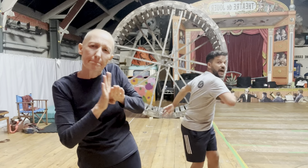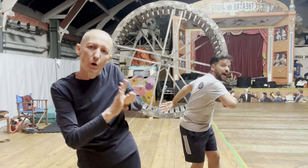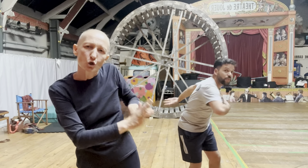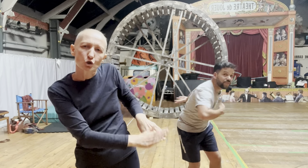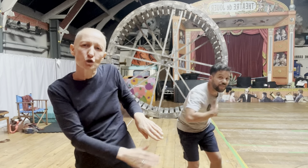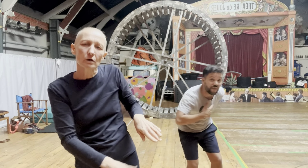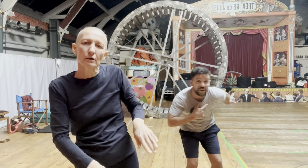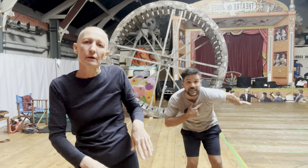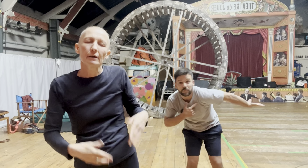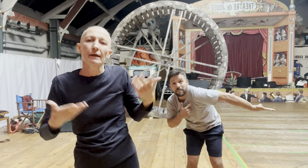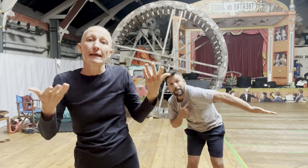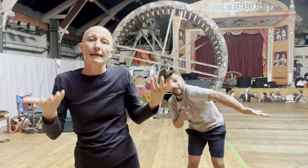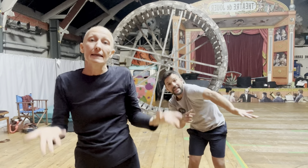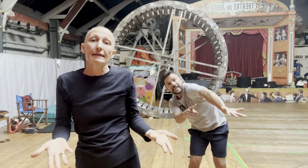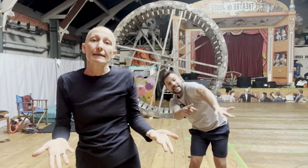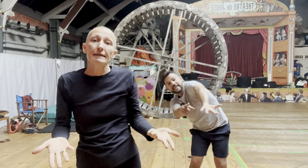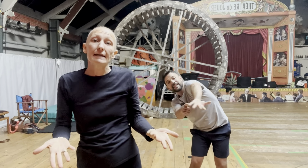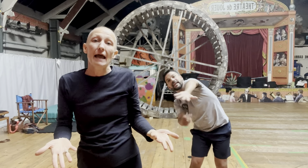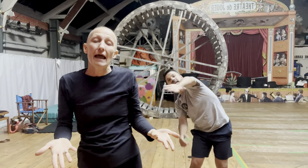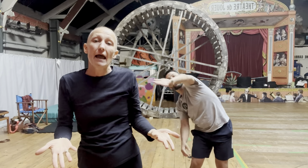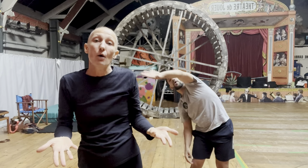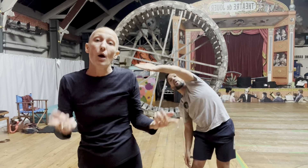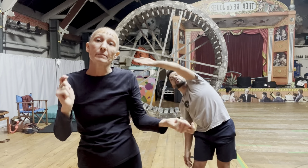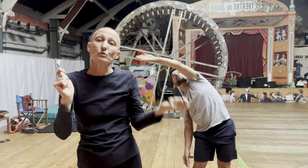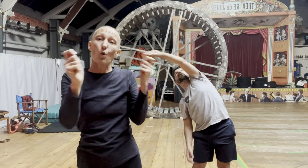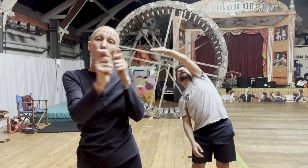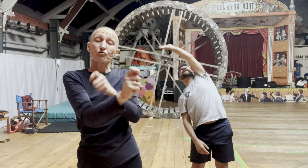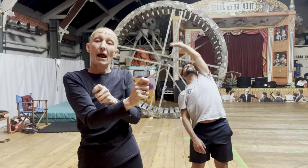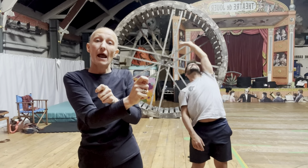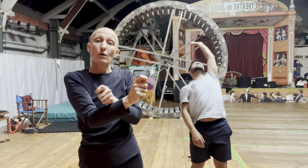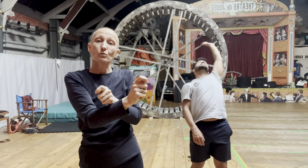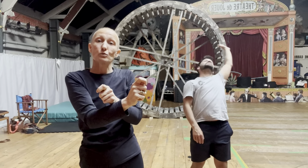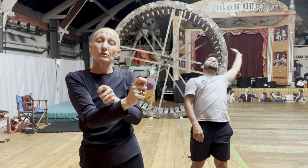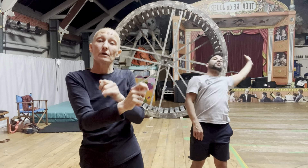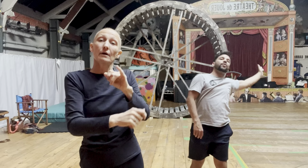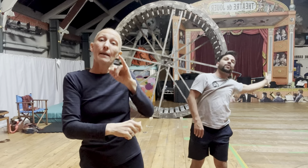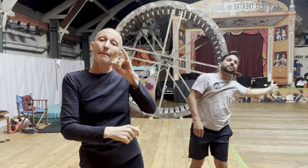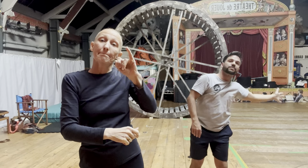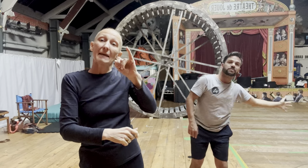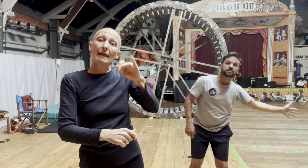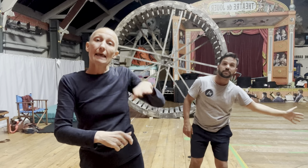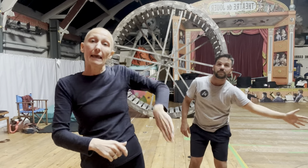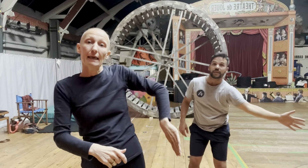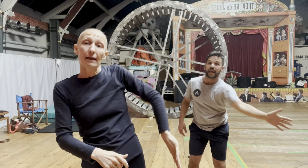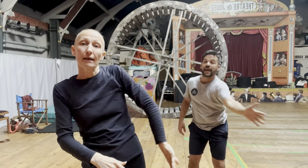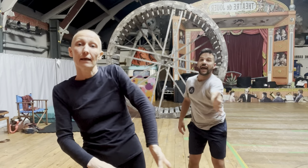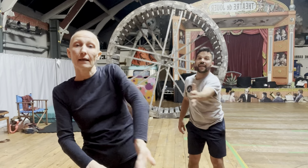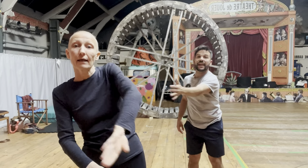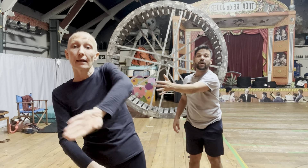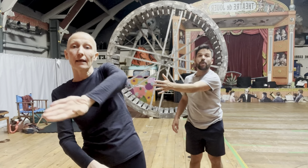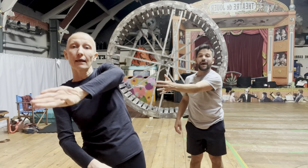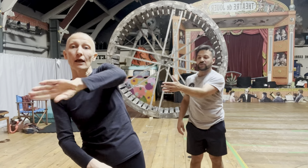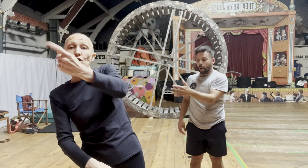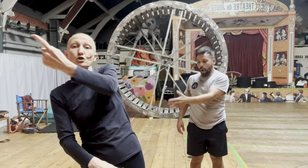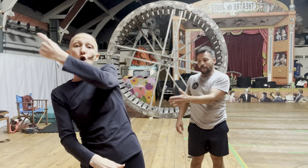I reverse it with my pinky leading all the way around, big circle. And then I go back to almost